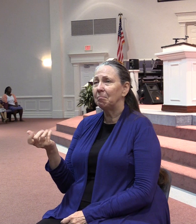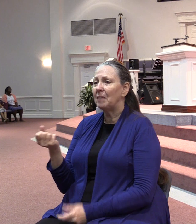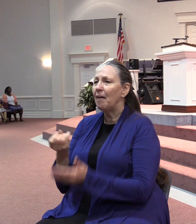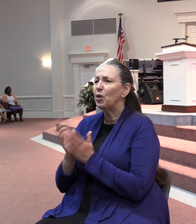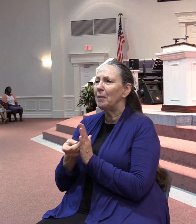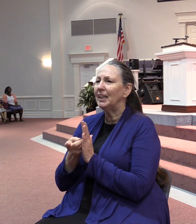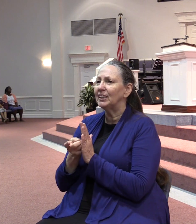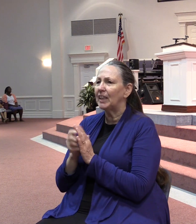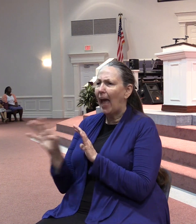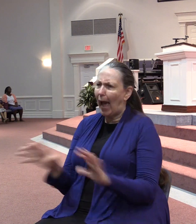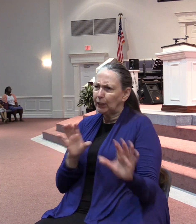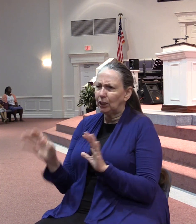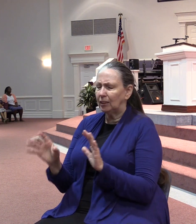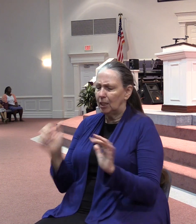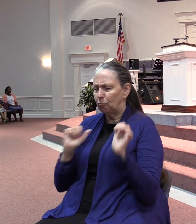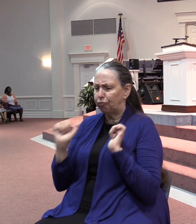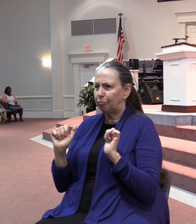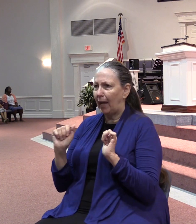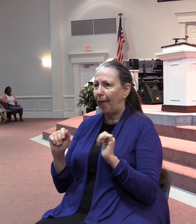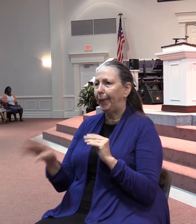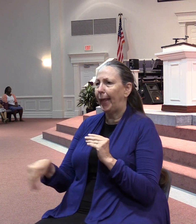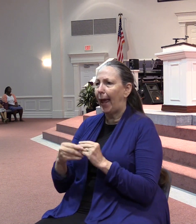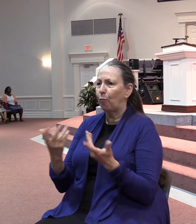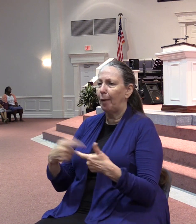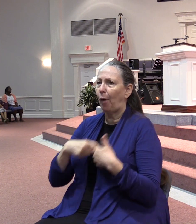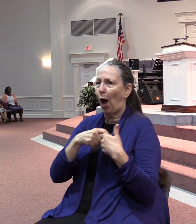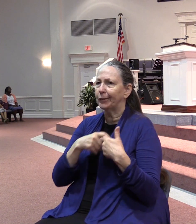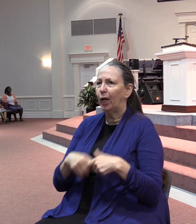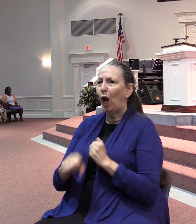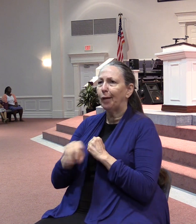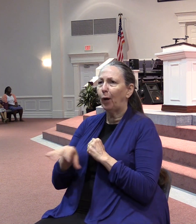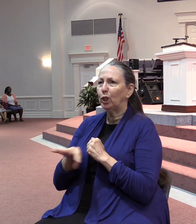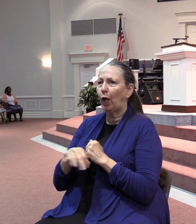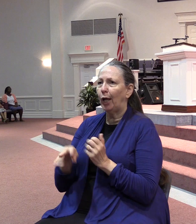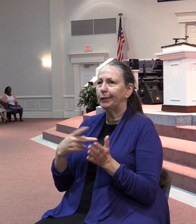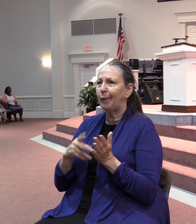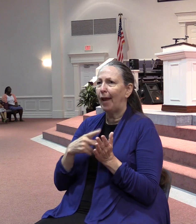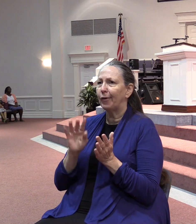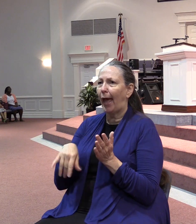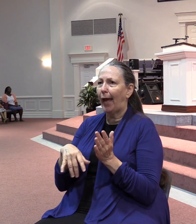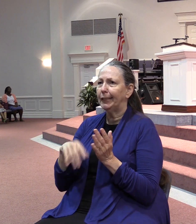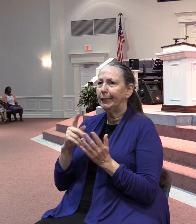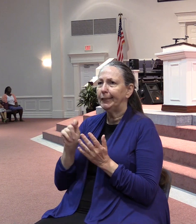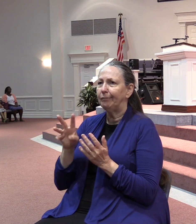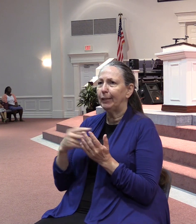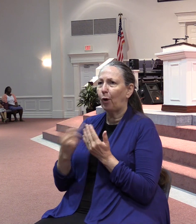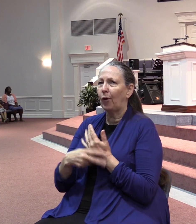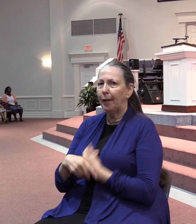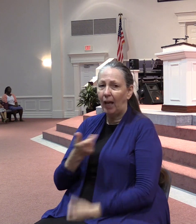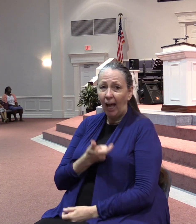minutes of action and then they'll drop a few commercials in to pay for what you just